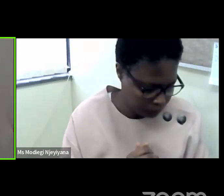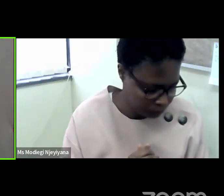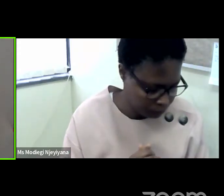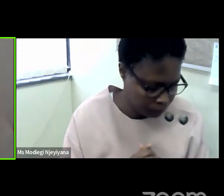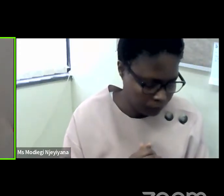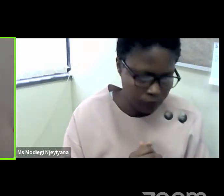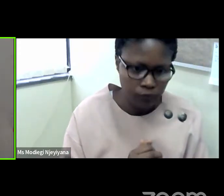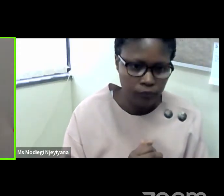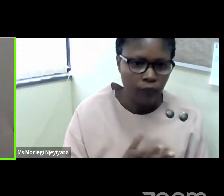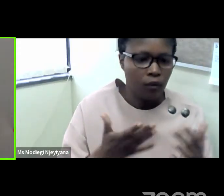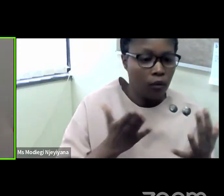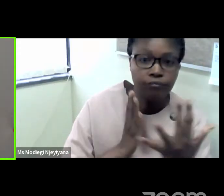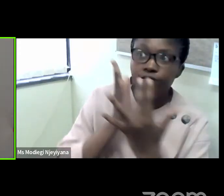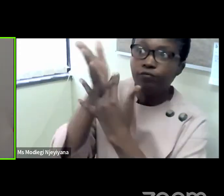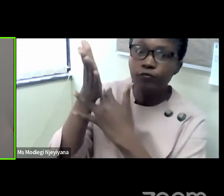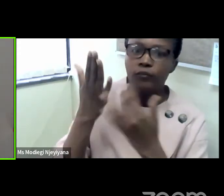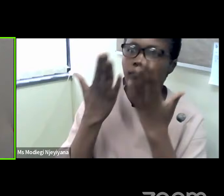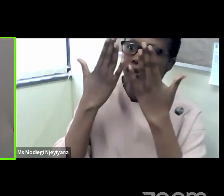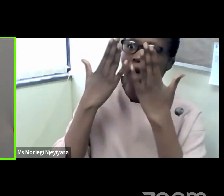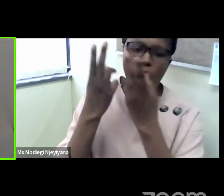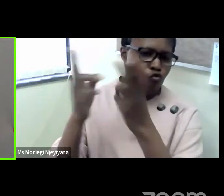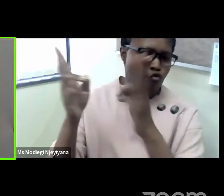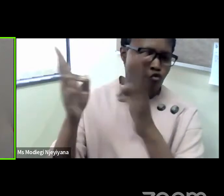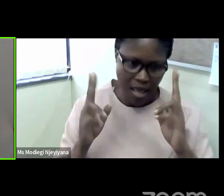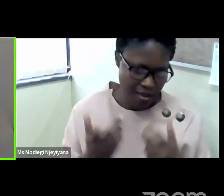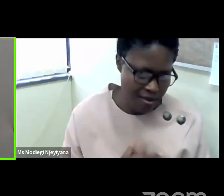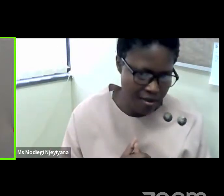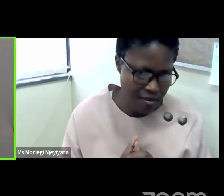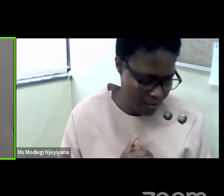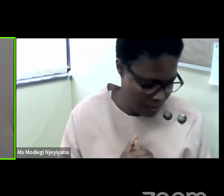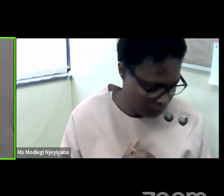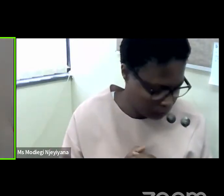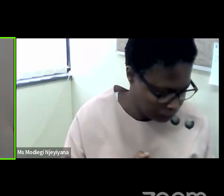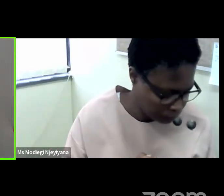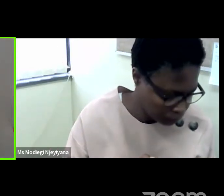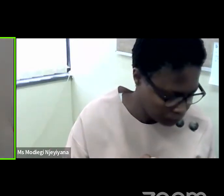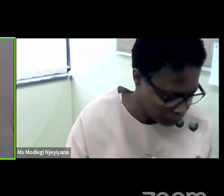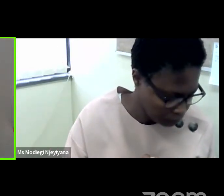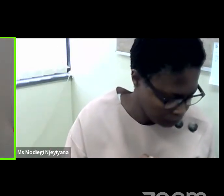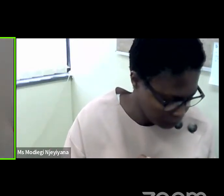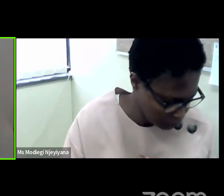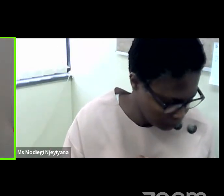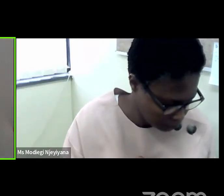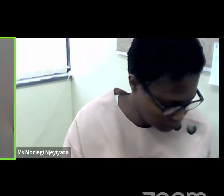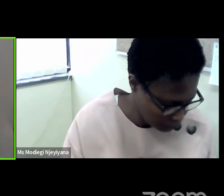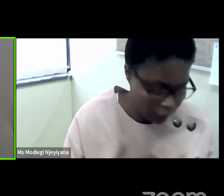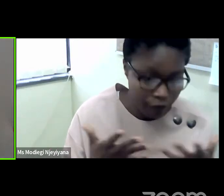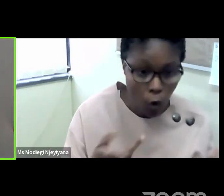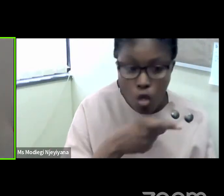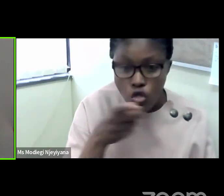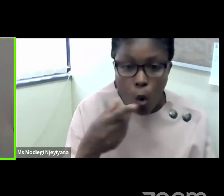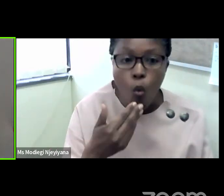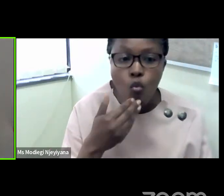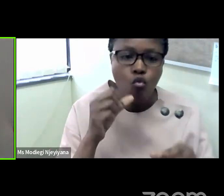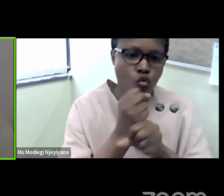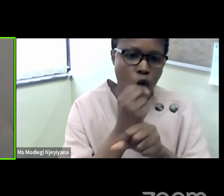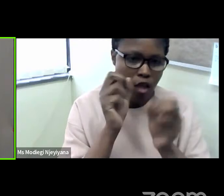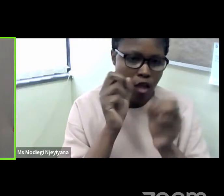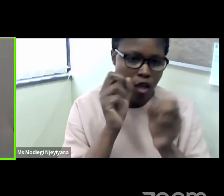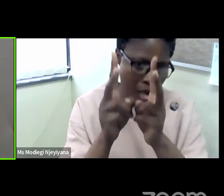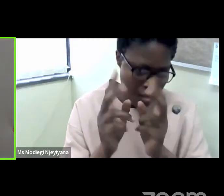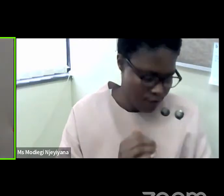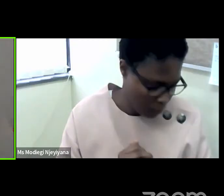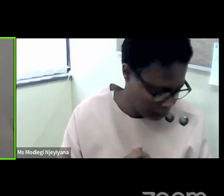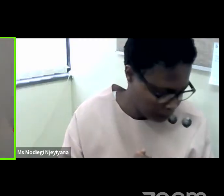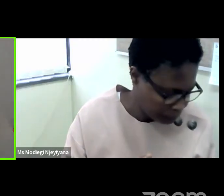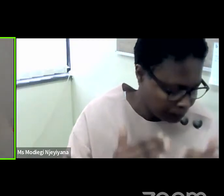very interesting subjects. They don't have access to that so that they can have a future and a choice in what they